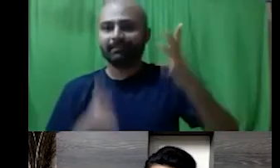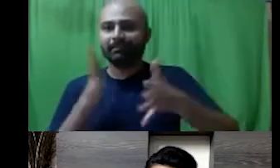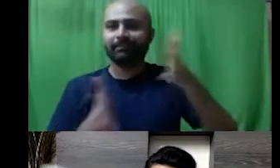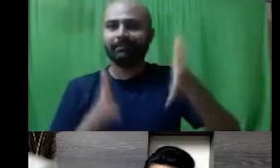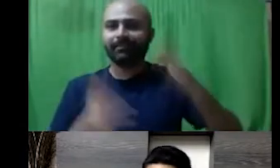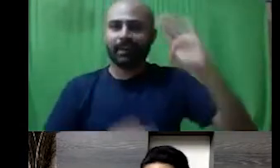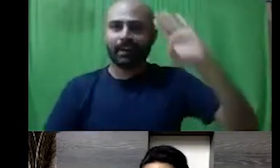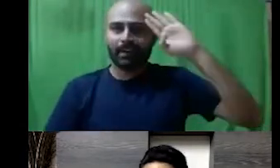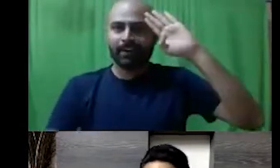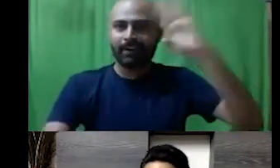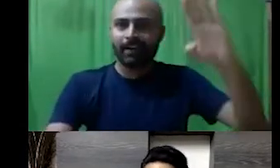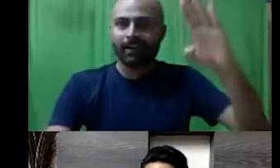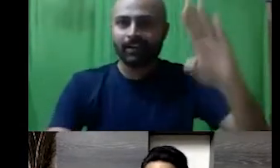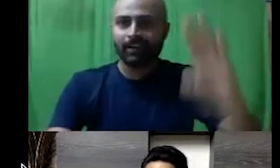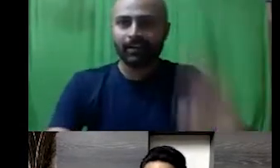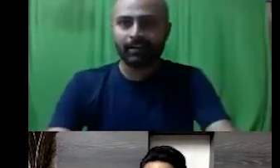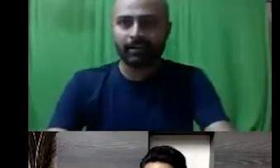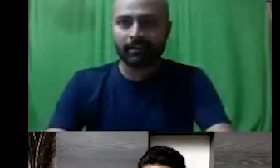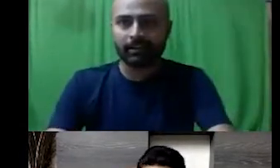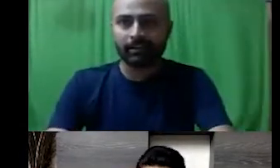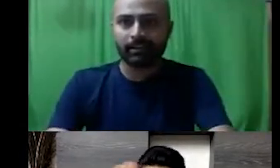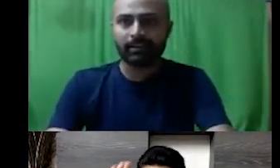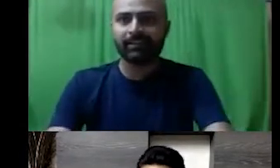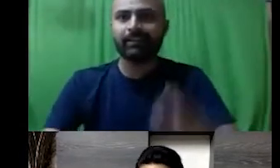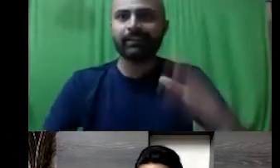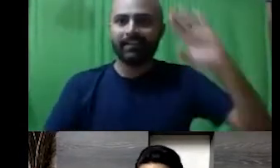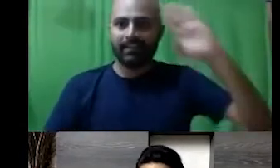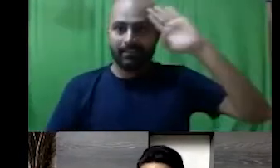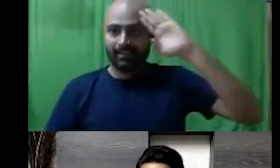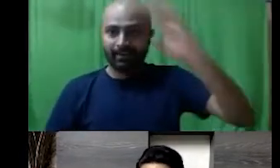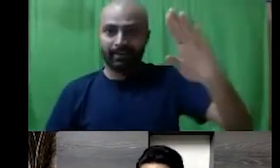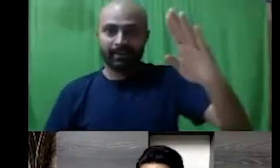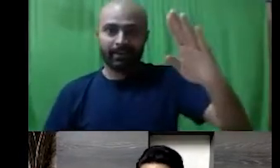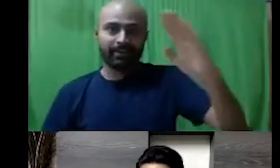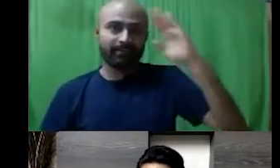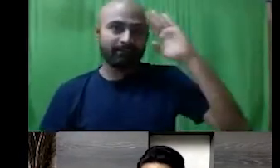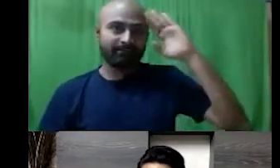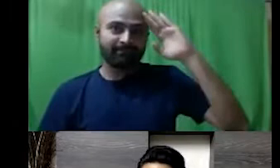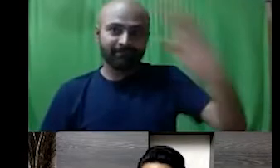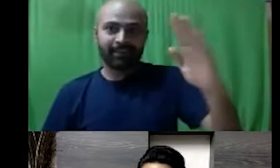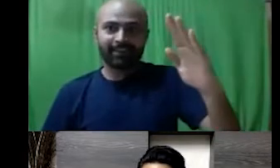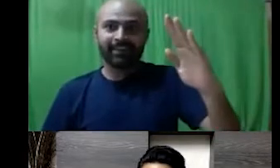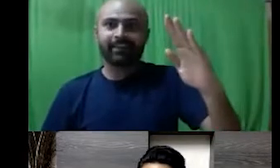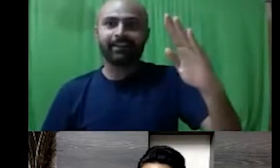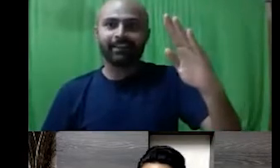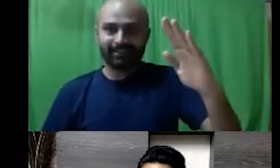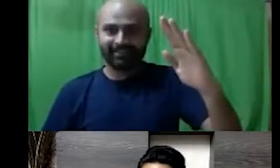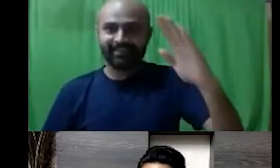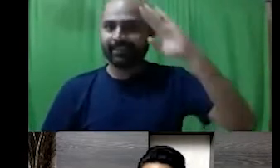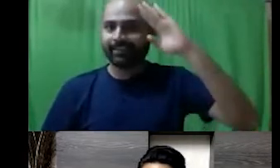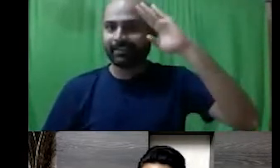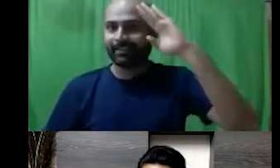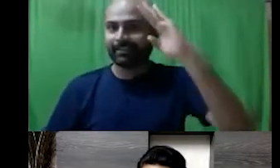Okay, so this is hello. That's how you sign hello. Hello.